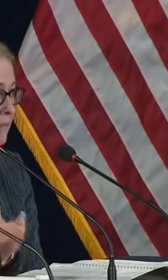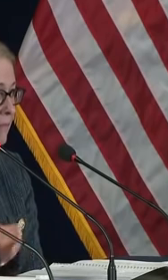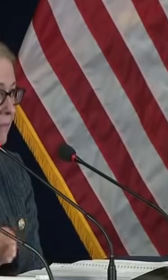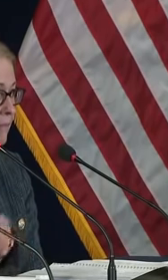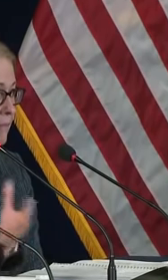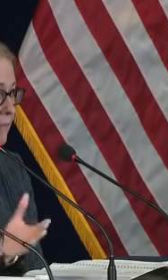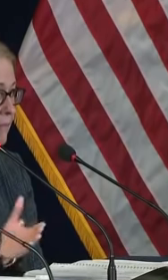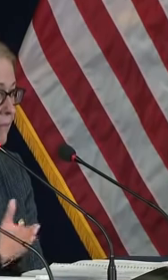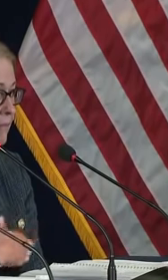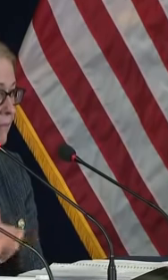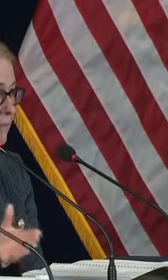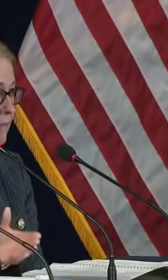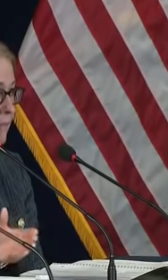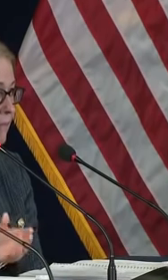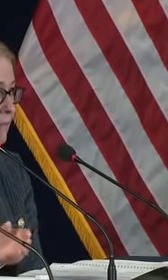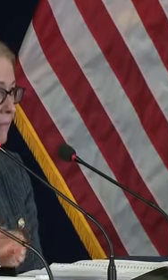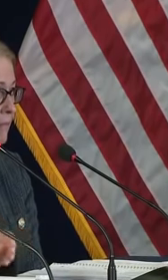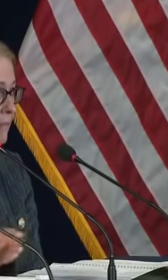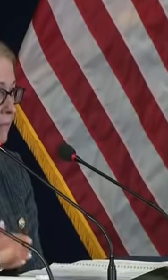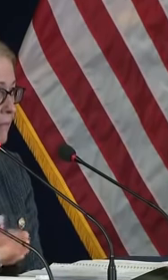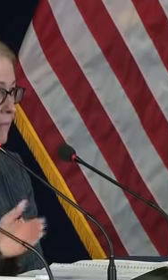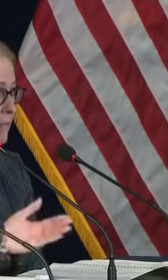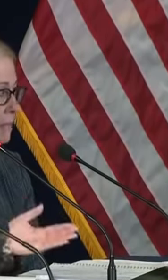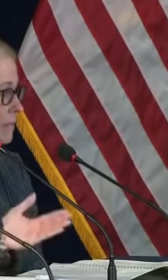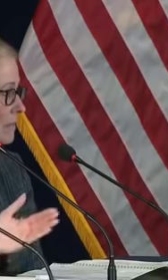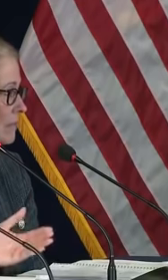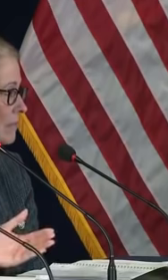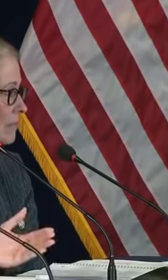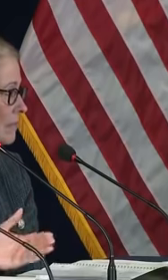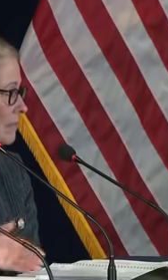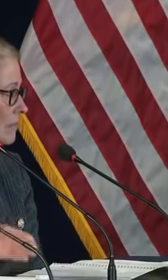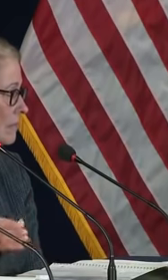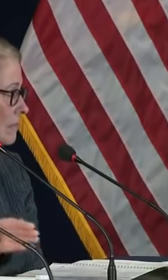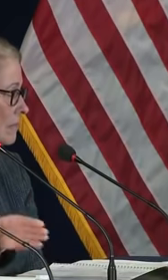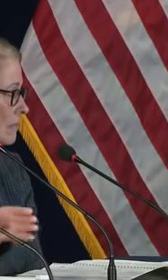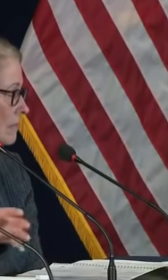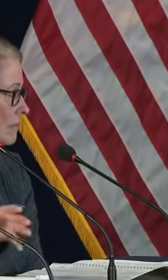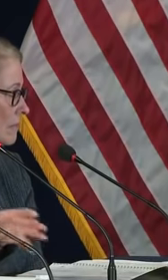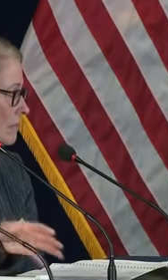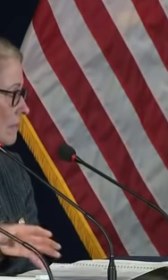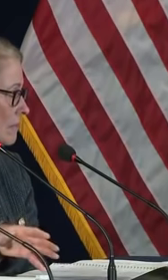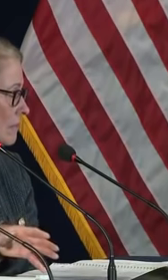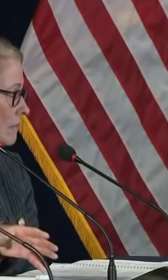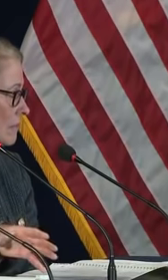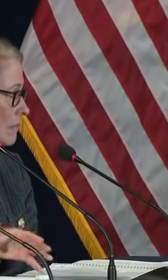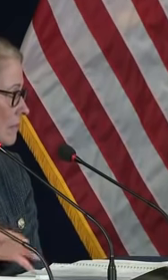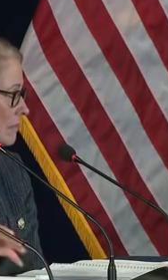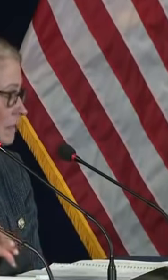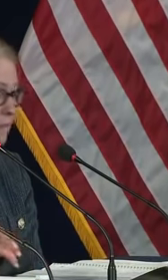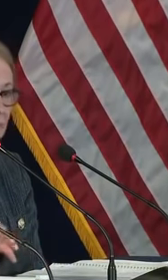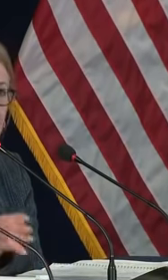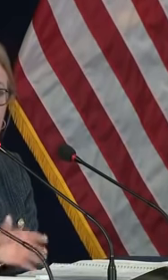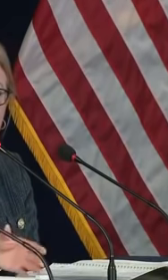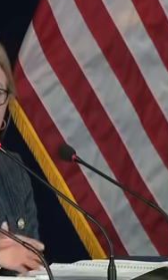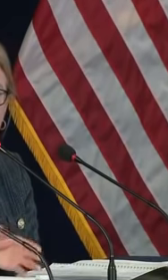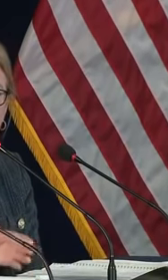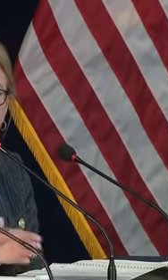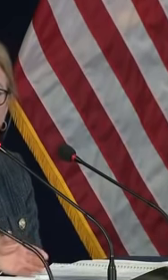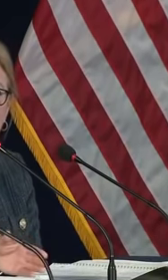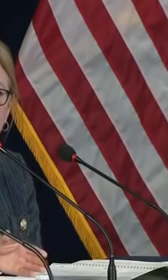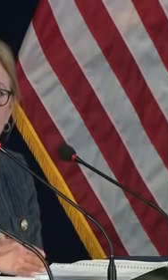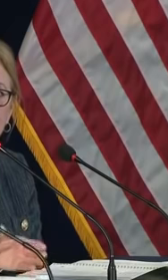are helpful, like, for example, contact tracing. But as the governor had mentioned, at the same time, we're doing